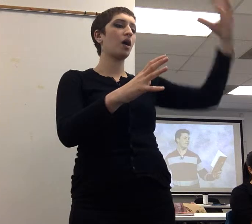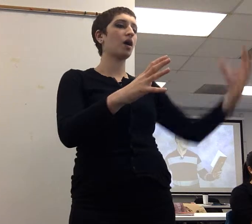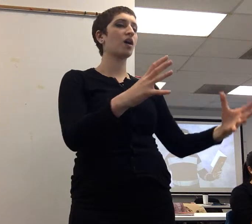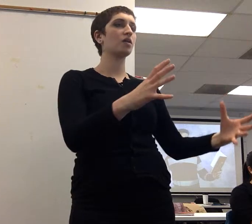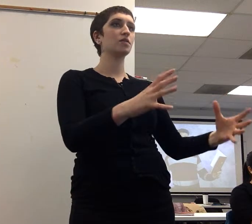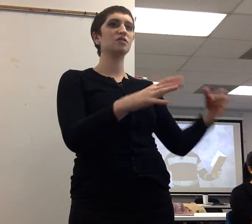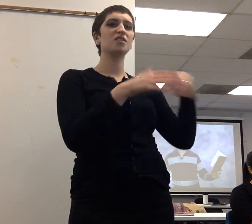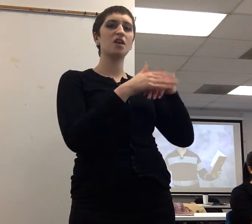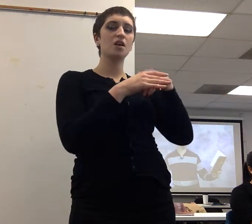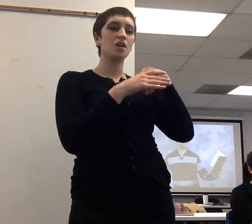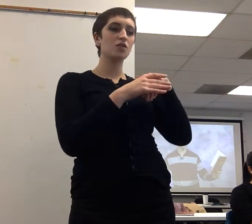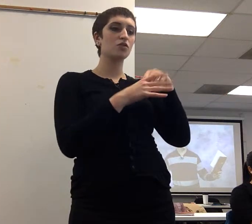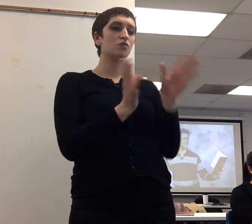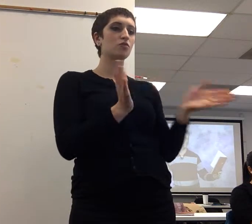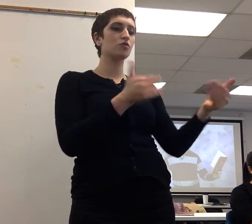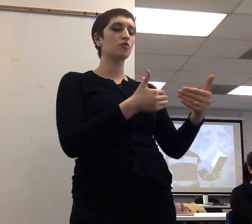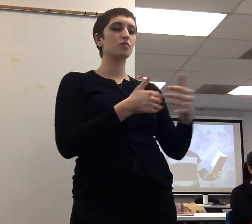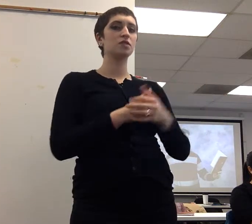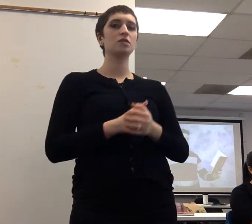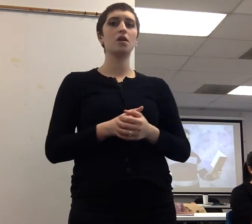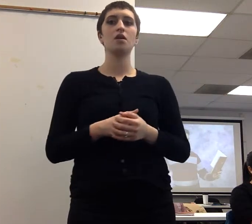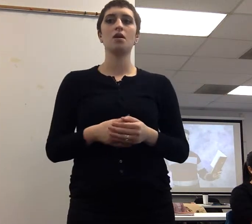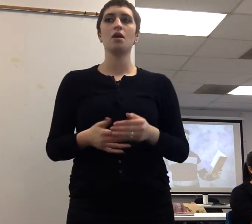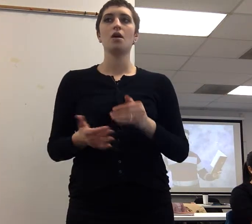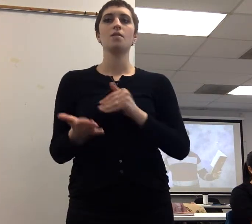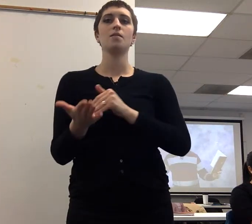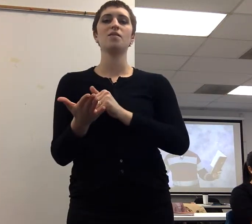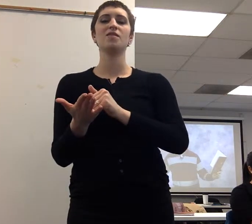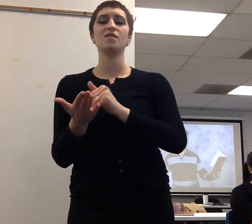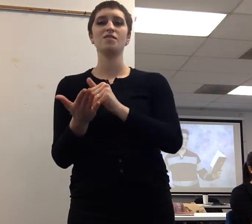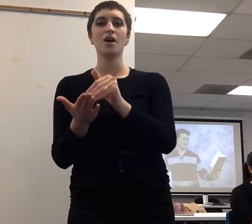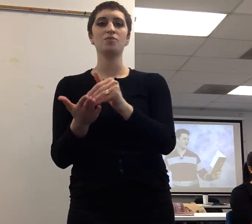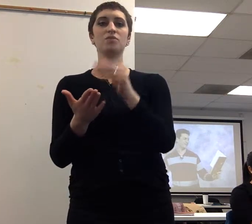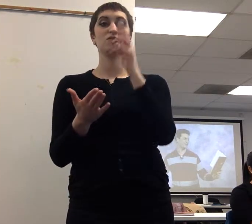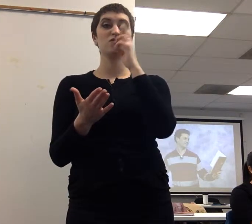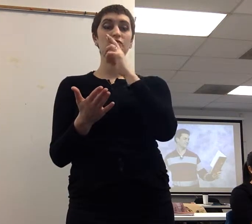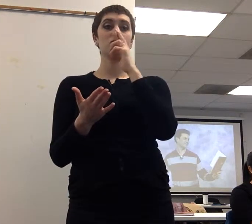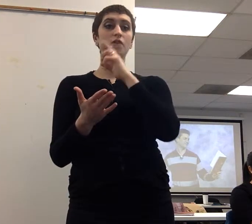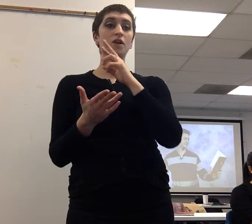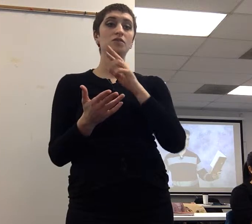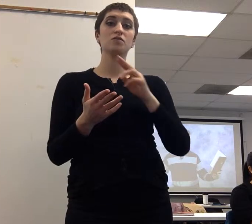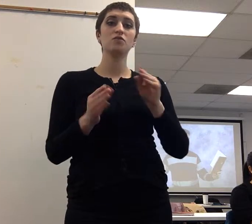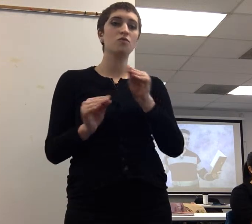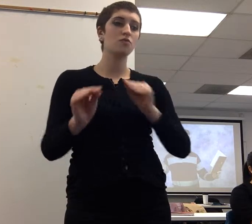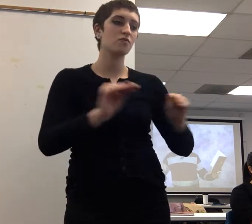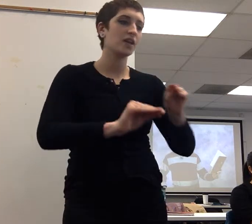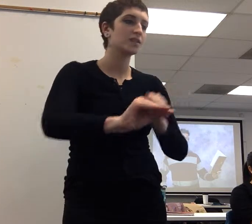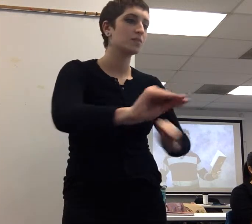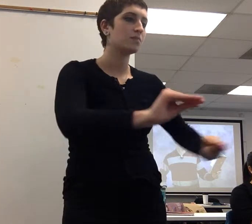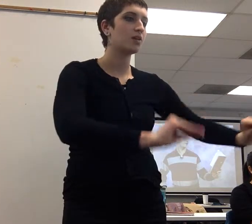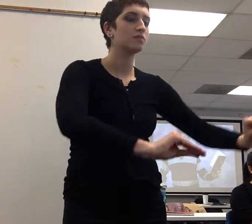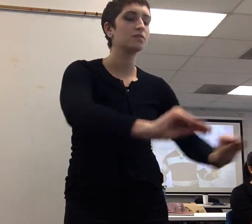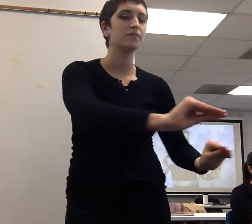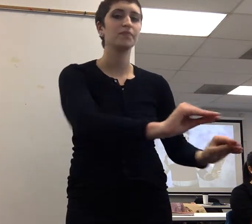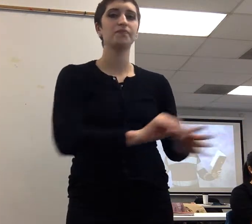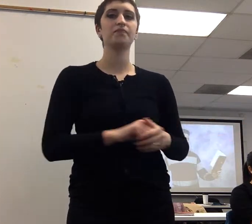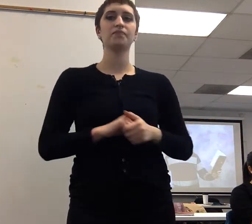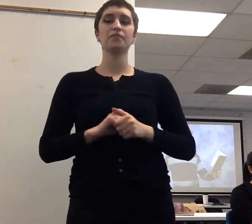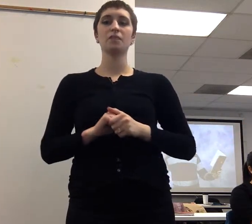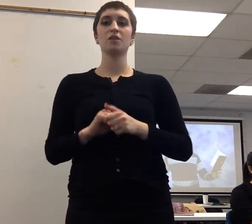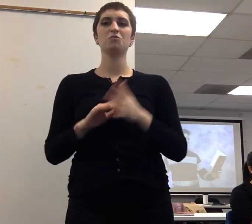And thousands of rats would race about on it. It was too dark in